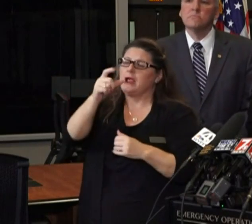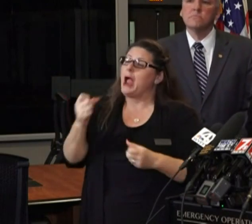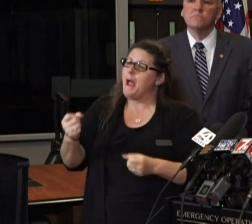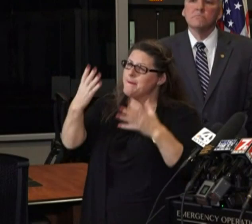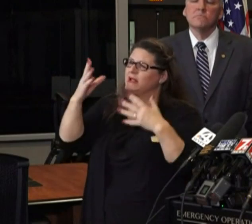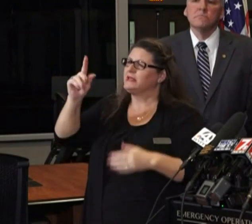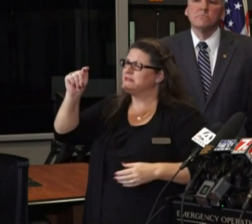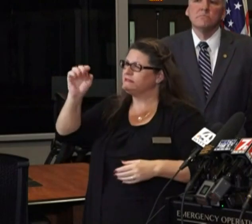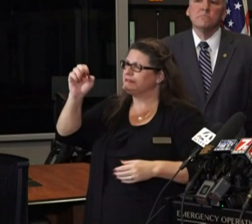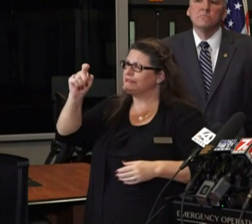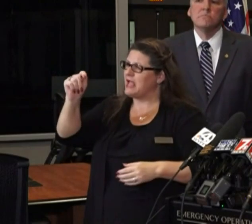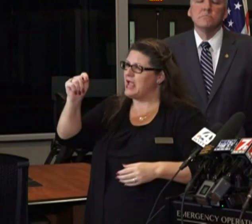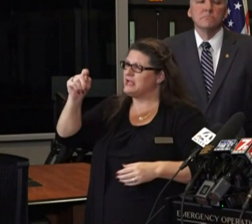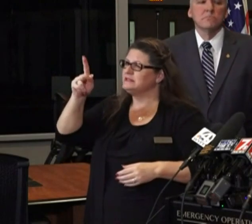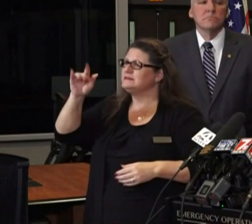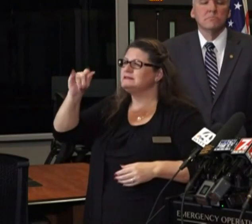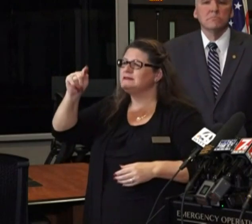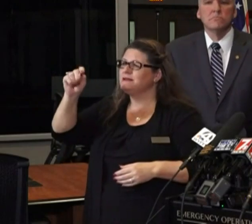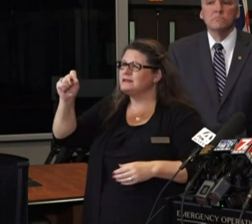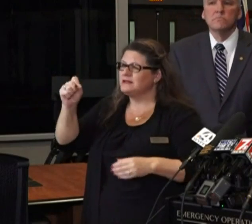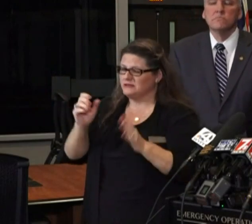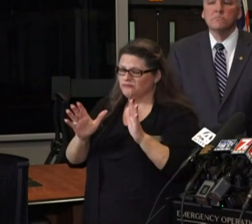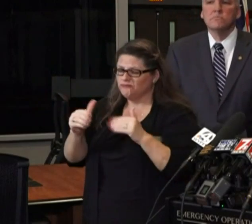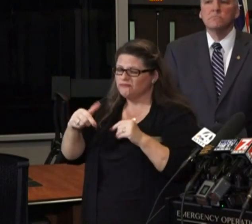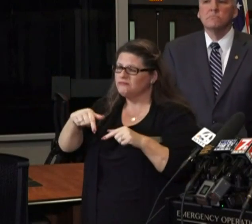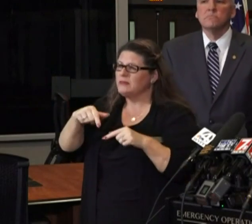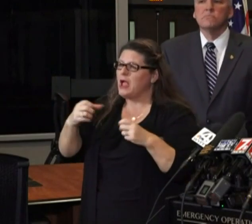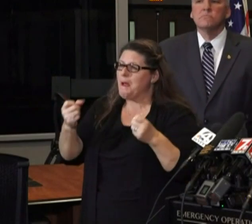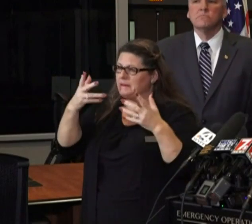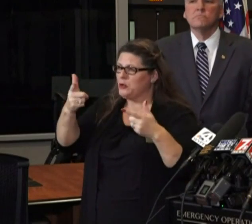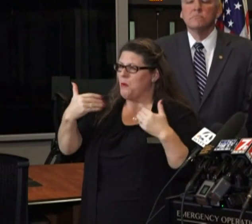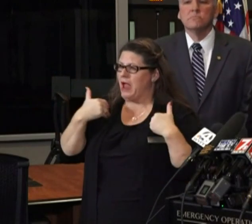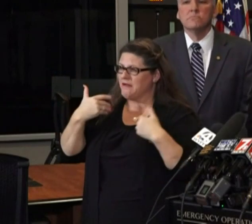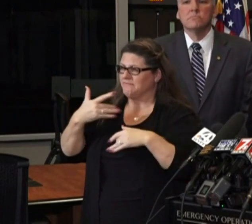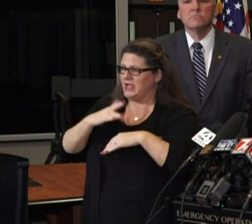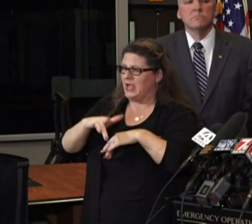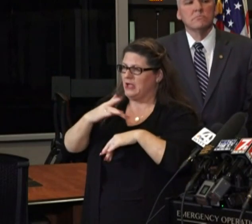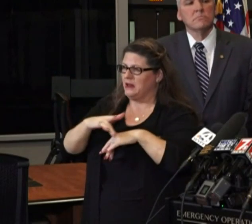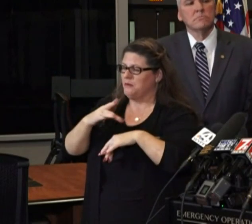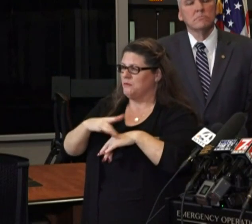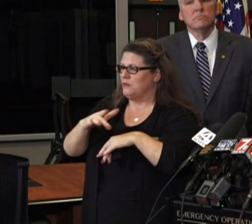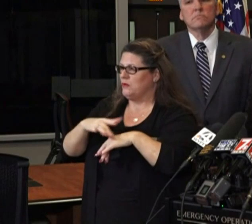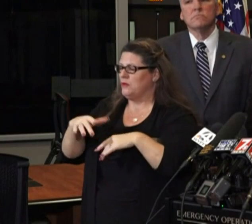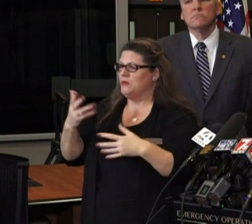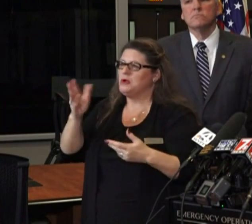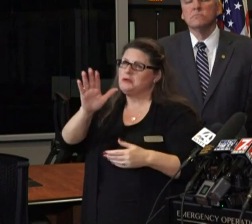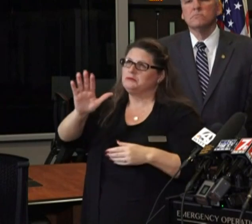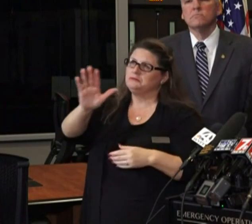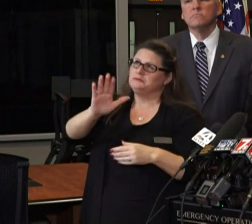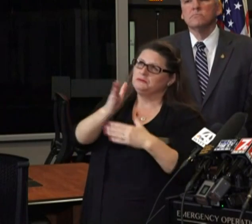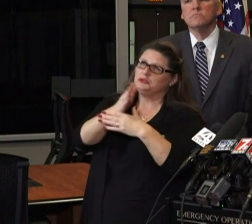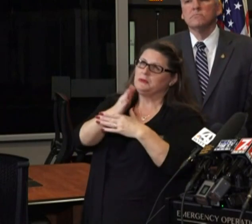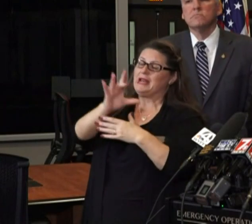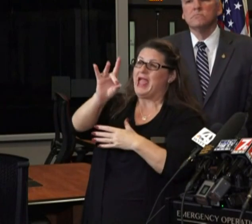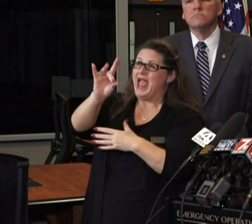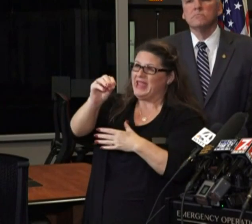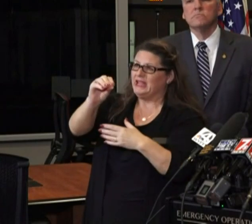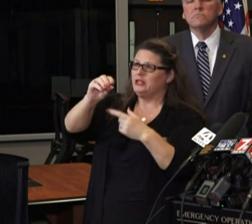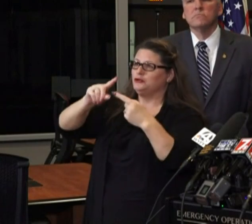have available? We have test kits available to test between 80 and 100 patients per